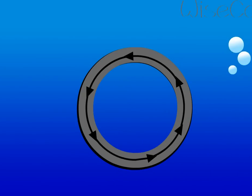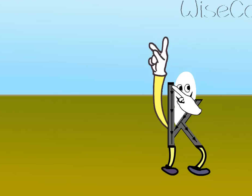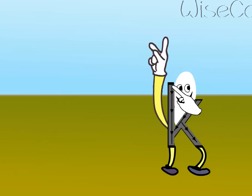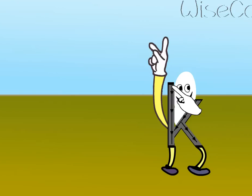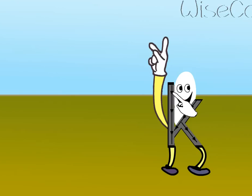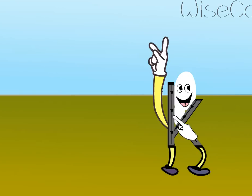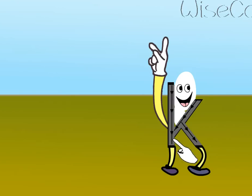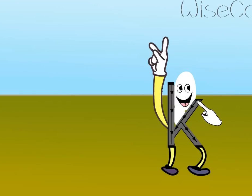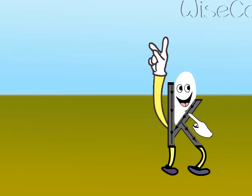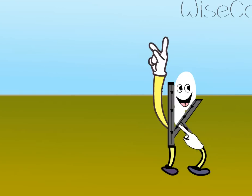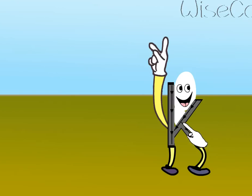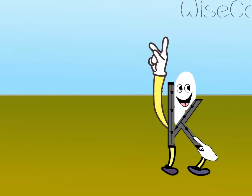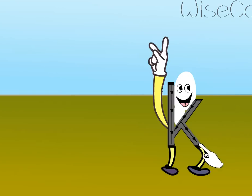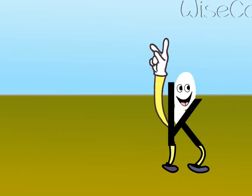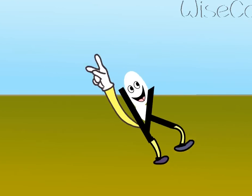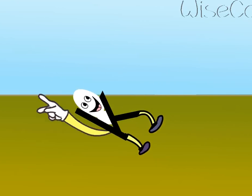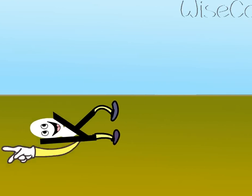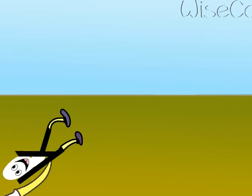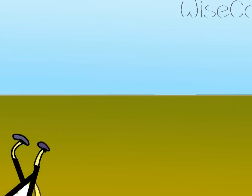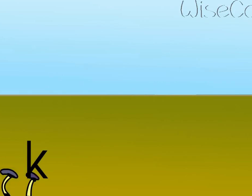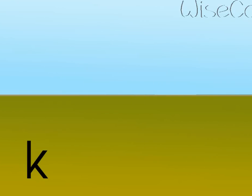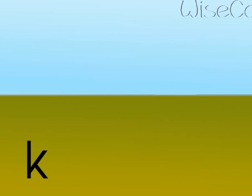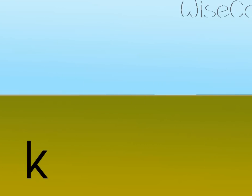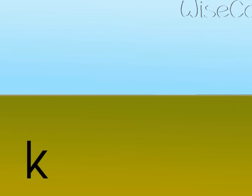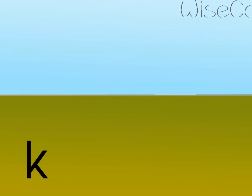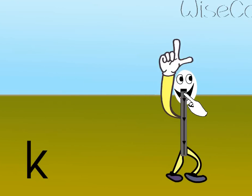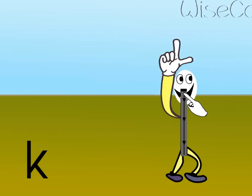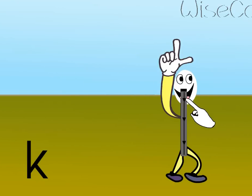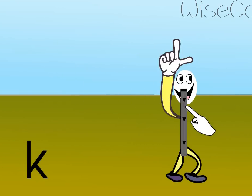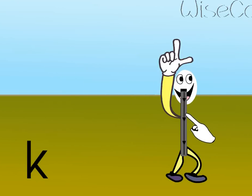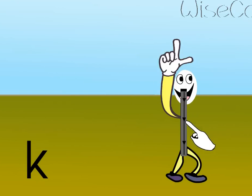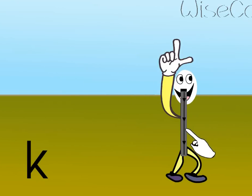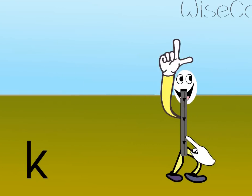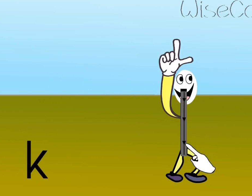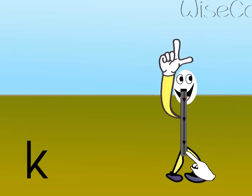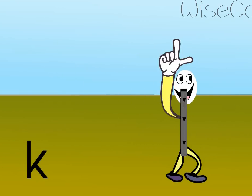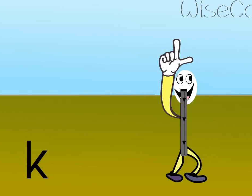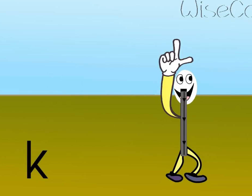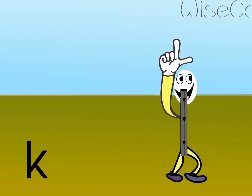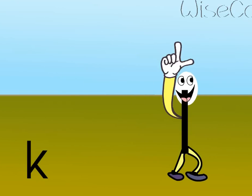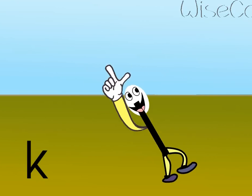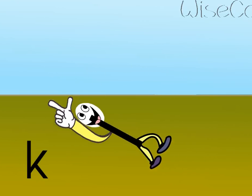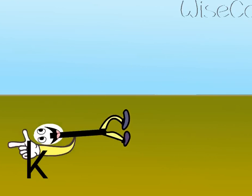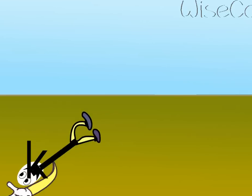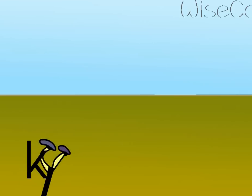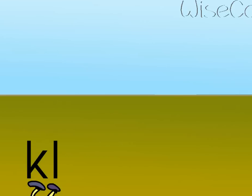K, K, K is K L, L, L is L